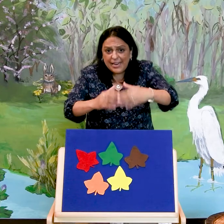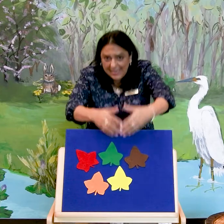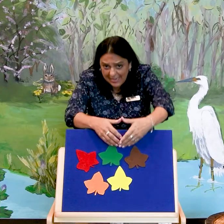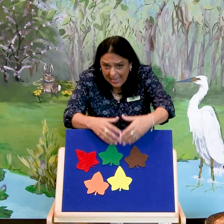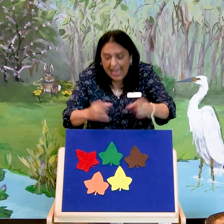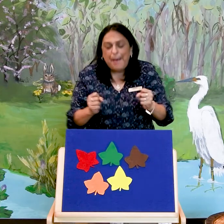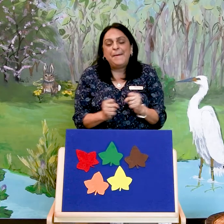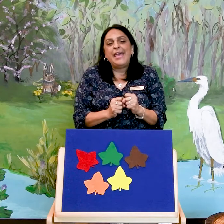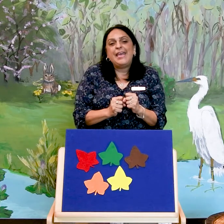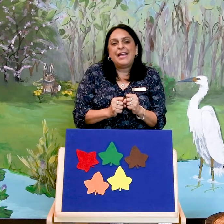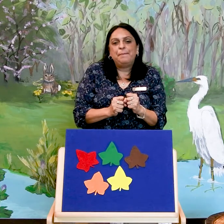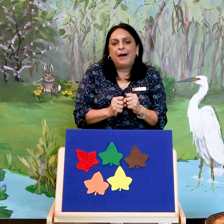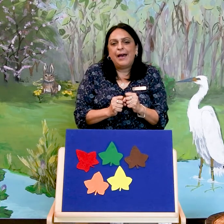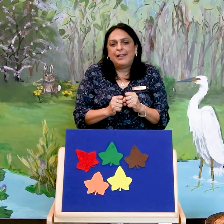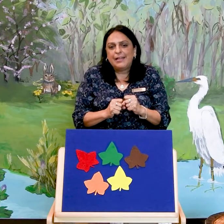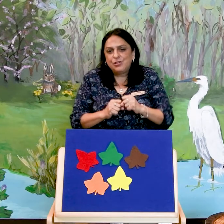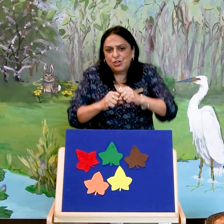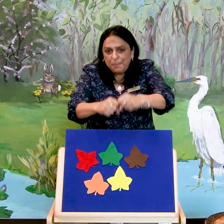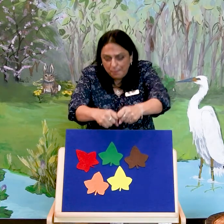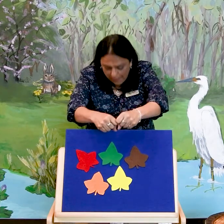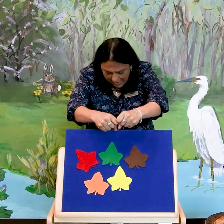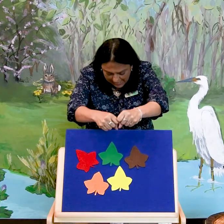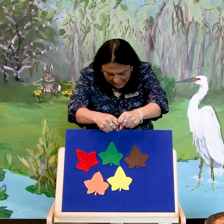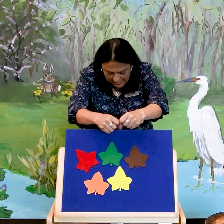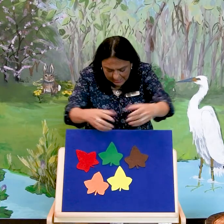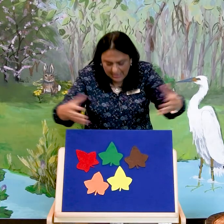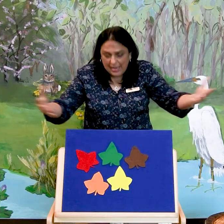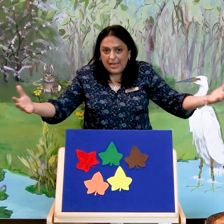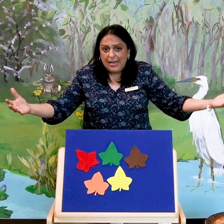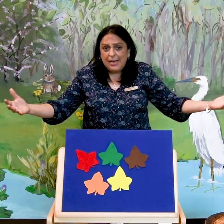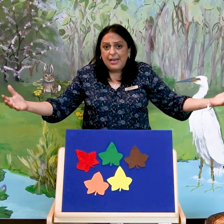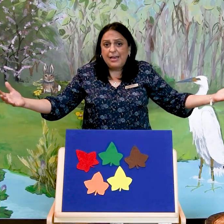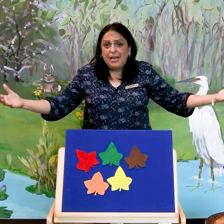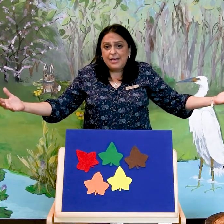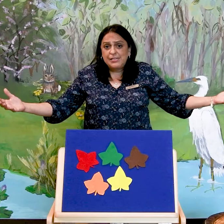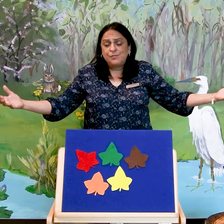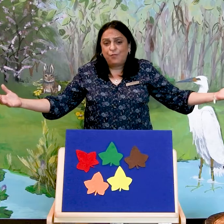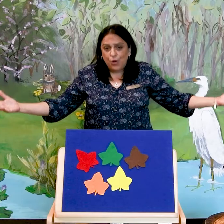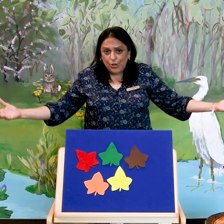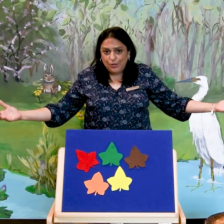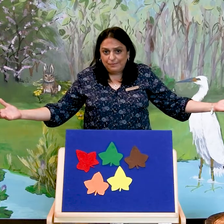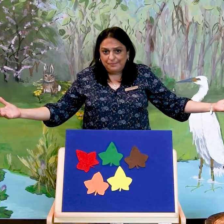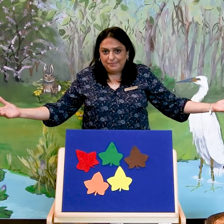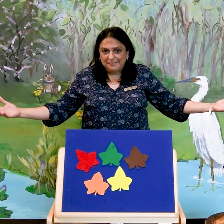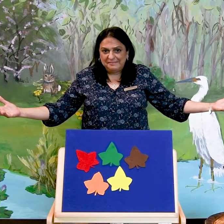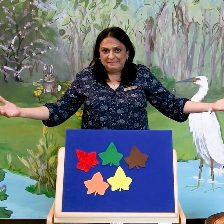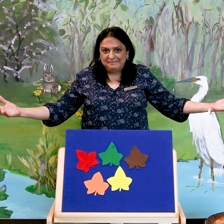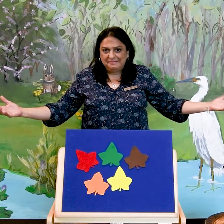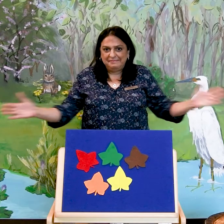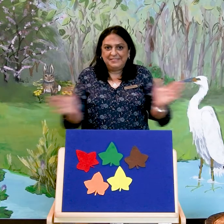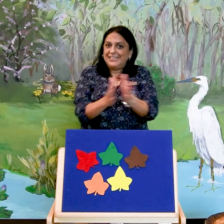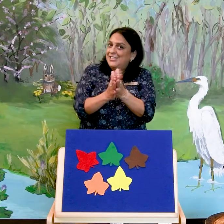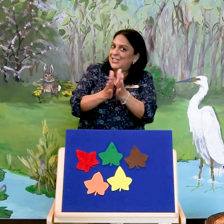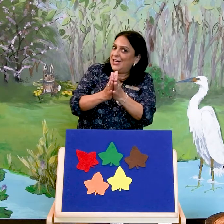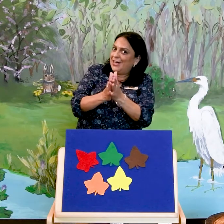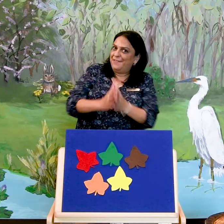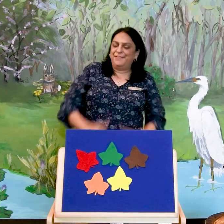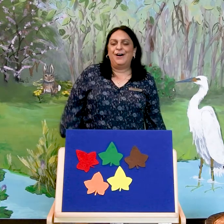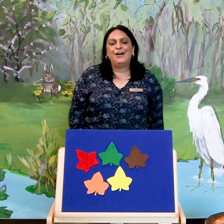in. Make a pile and jump right in. It is fall. Good job.